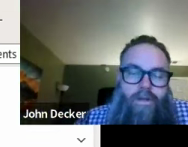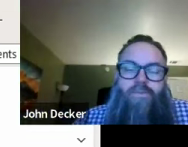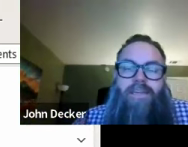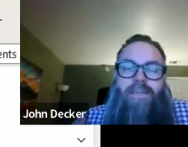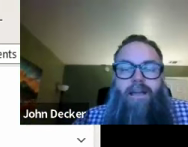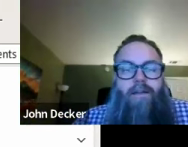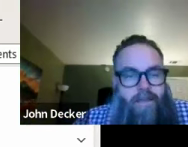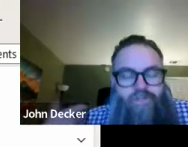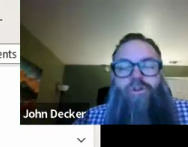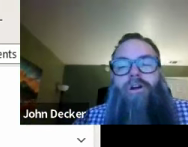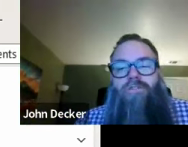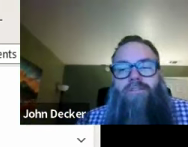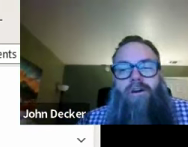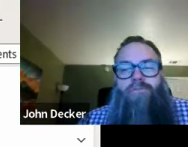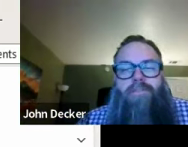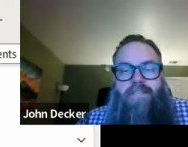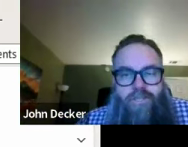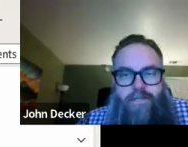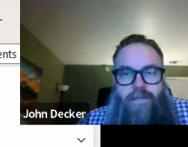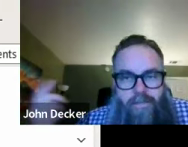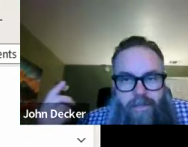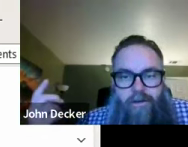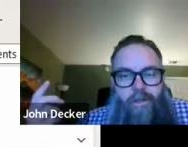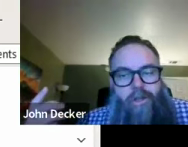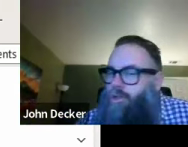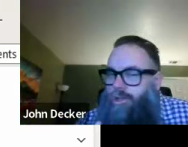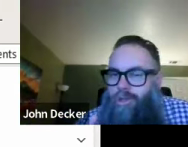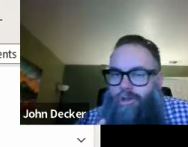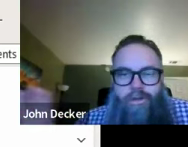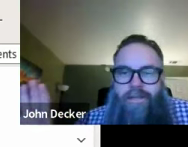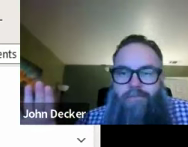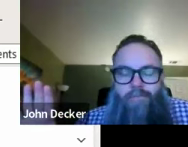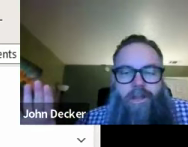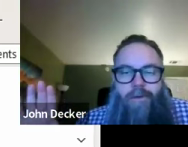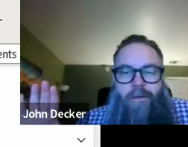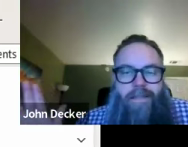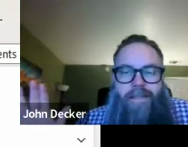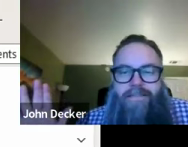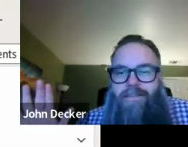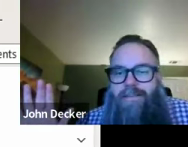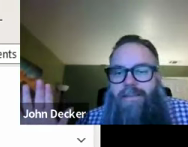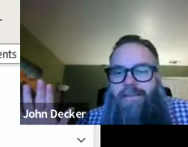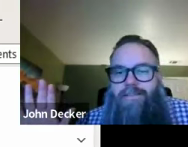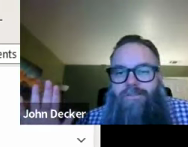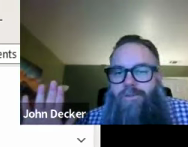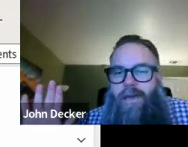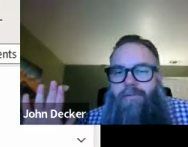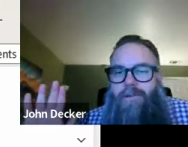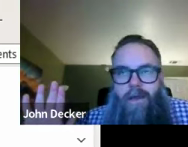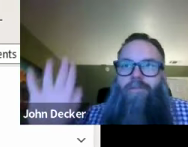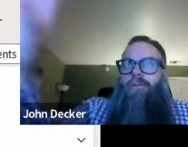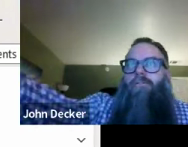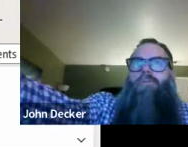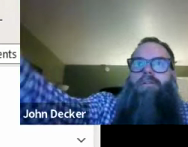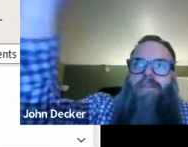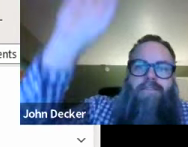center. Once we get that initial contract authorization in there, you don't need to worry about billing us again until you